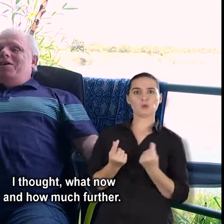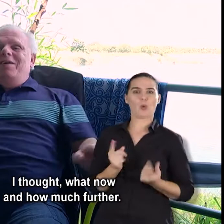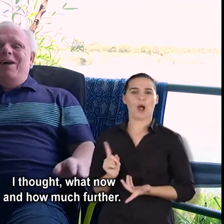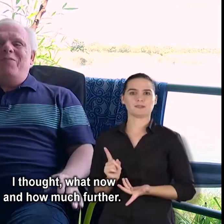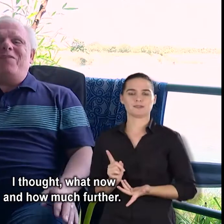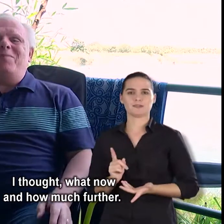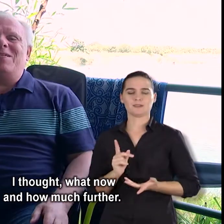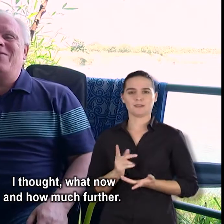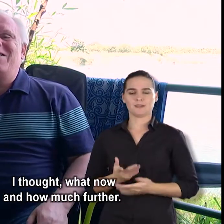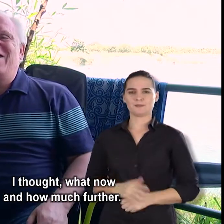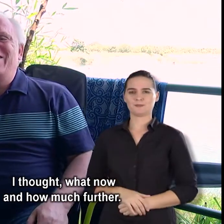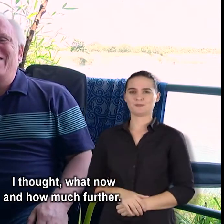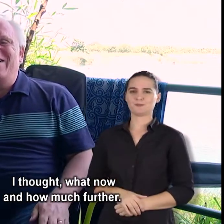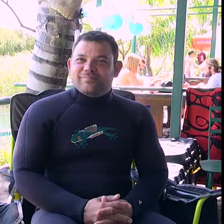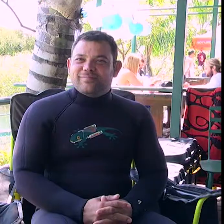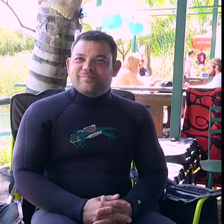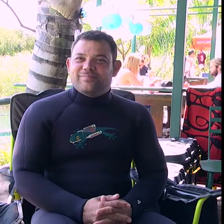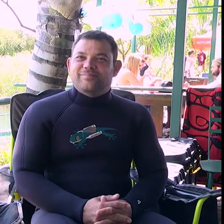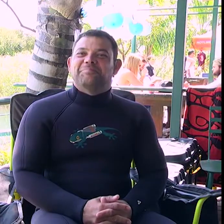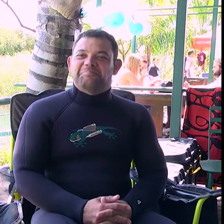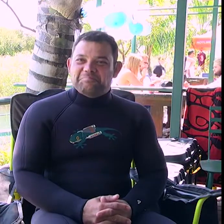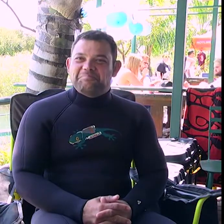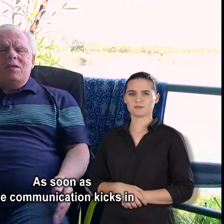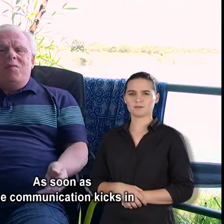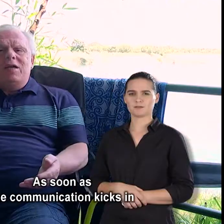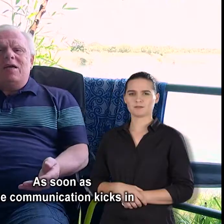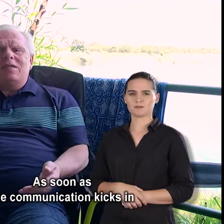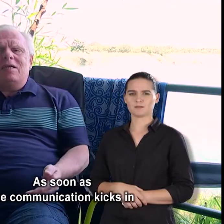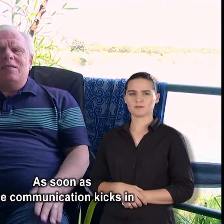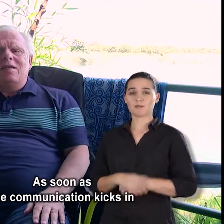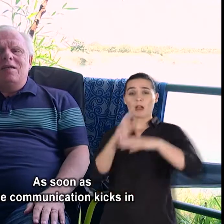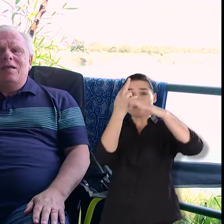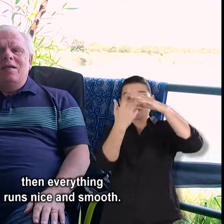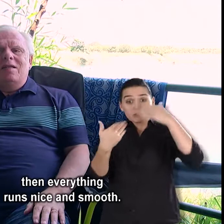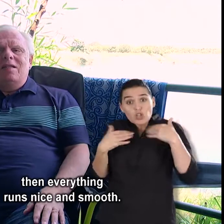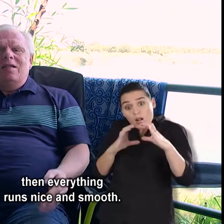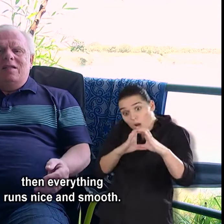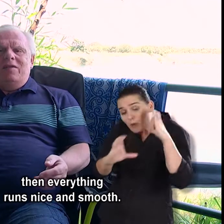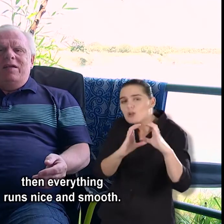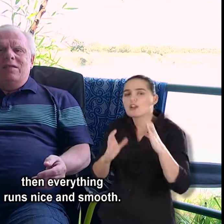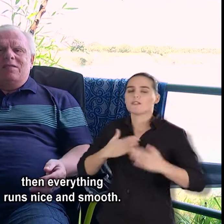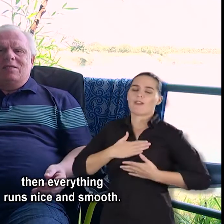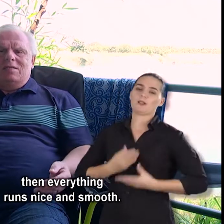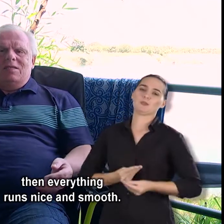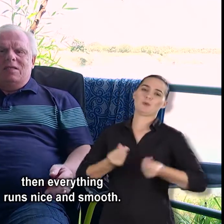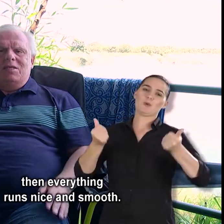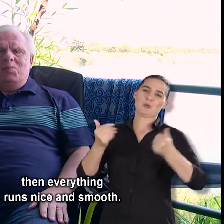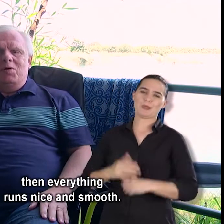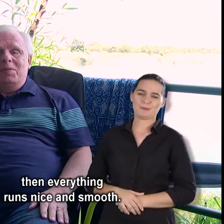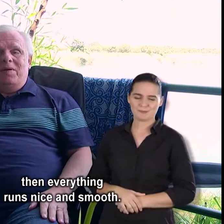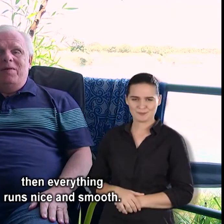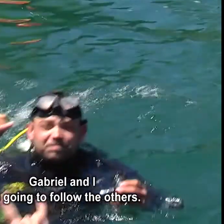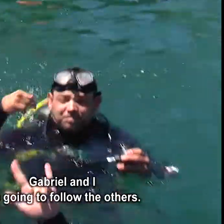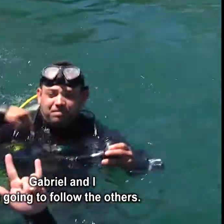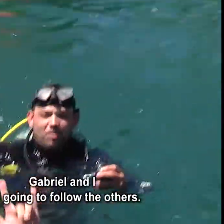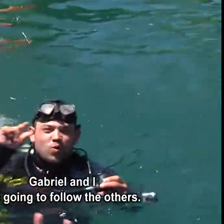what now? How far still I have to go? You know, that kind of thing. As soon as the communication kicks in, then everything is just nice and